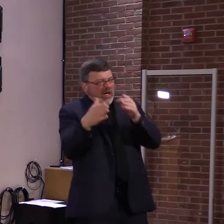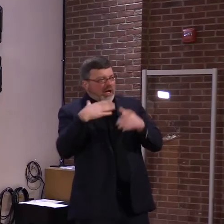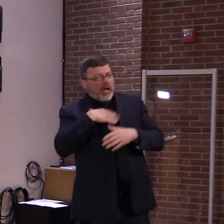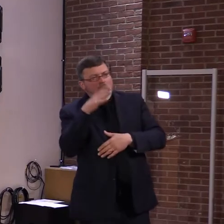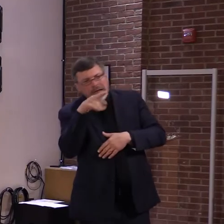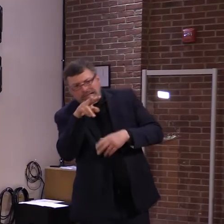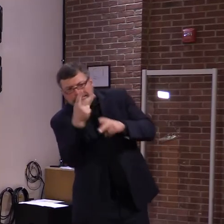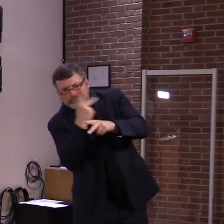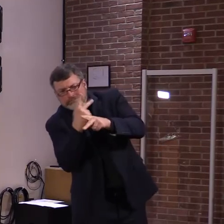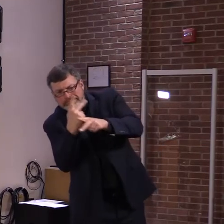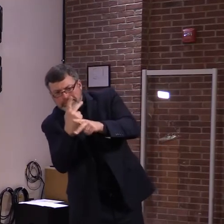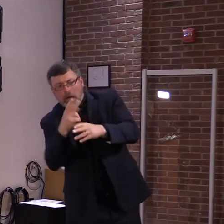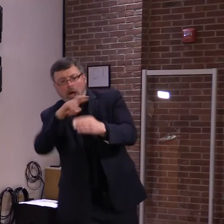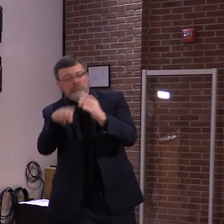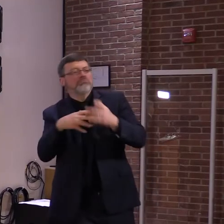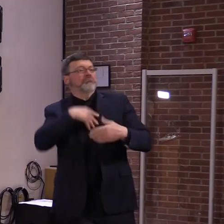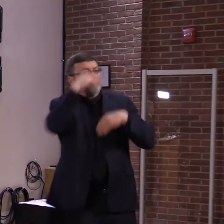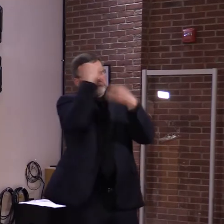clinics that I'm seeing,